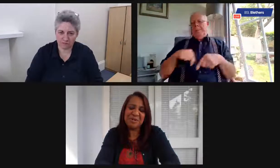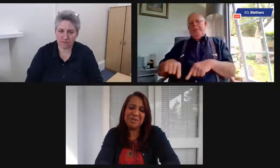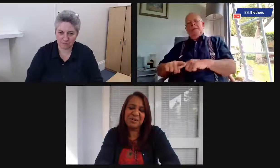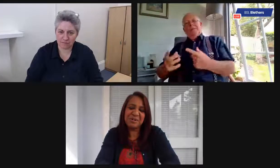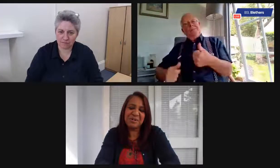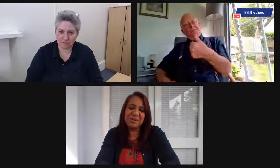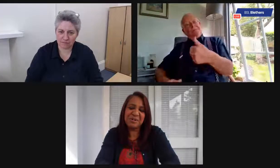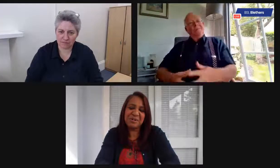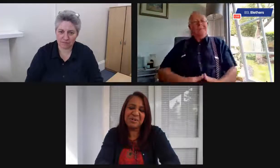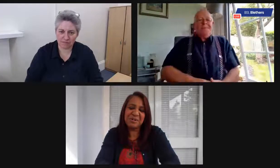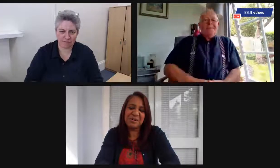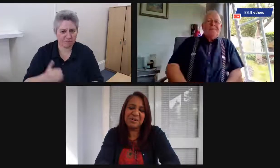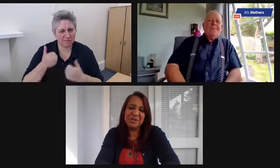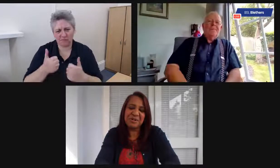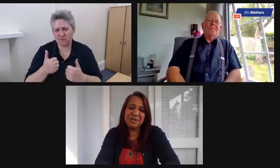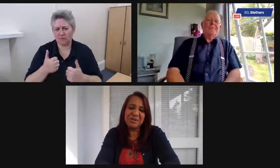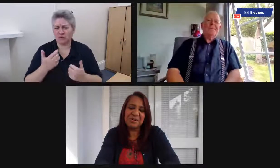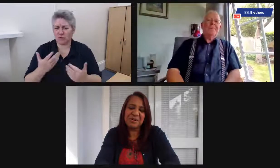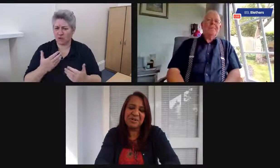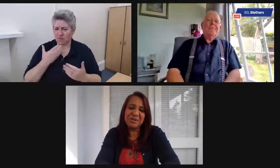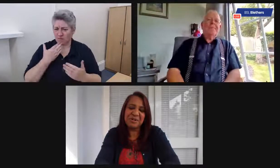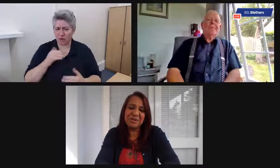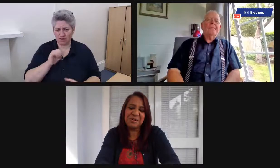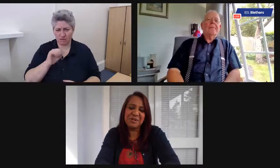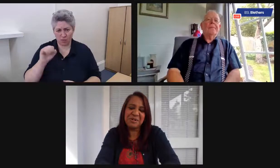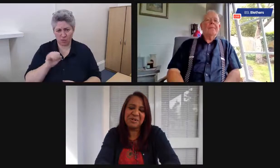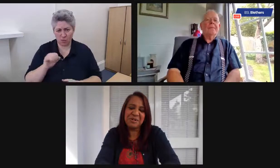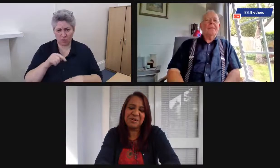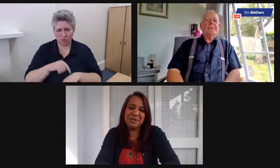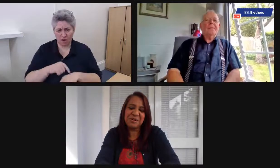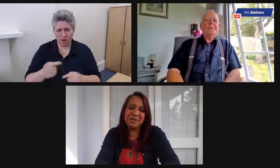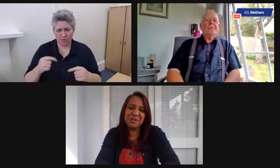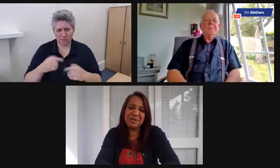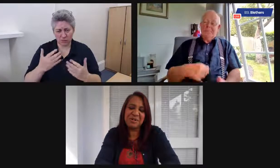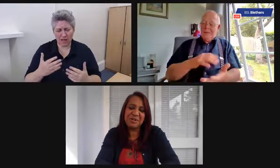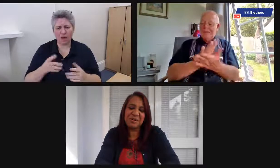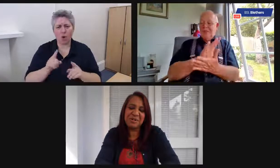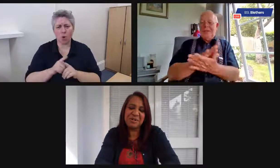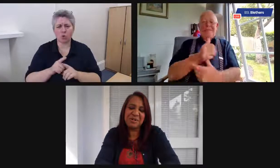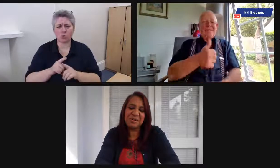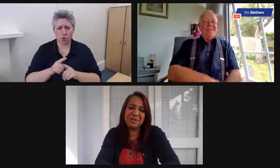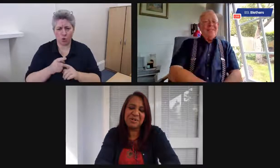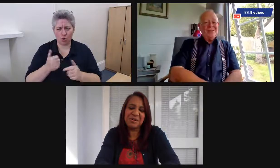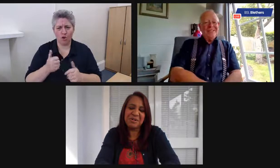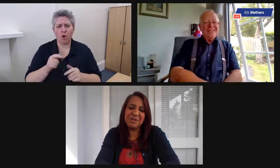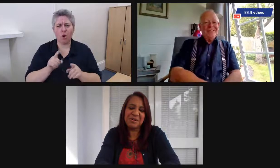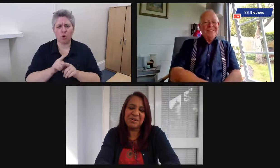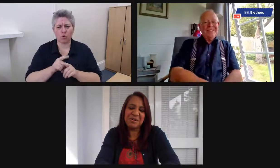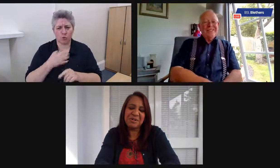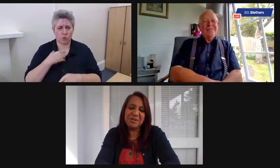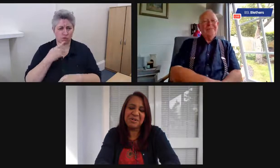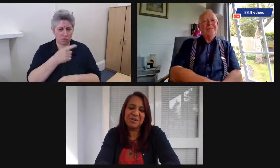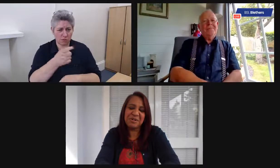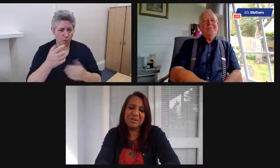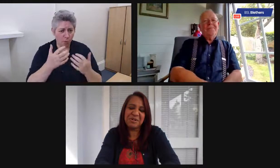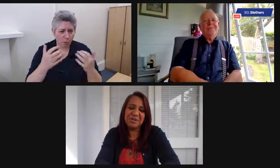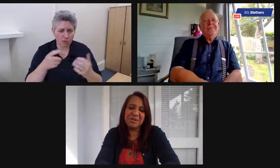Facebook group for that. Ours is focused on British wild nature. Oh, that's fantastic. I cannot thank both of